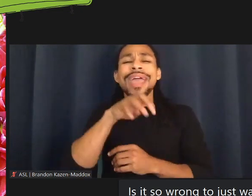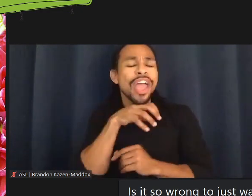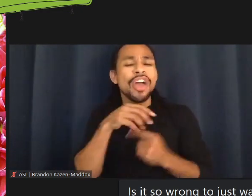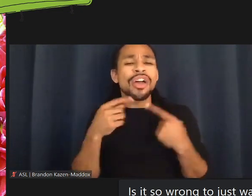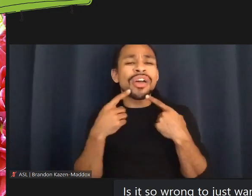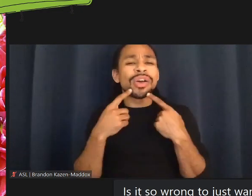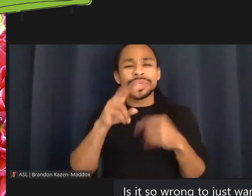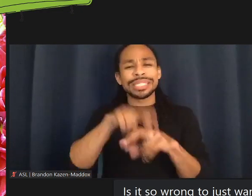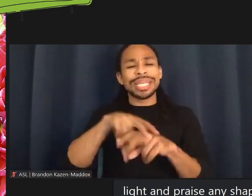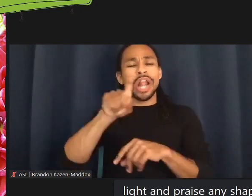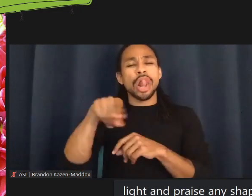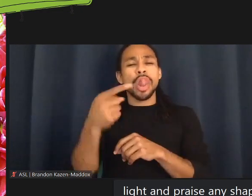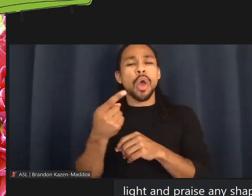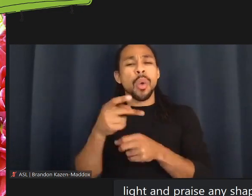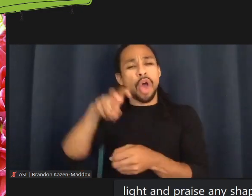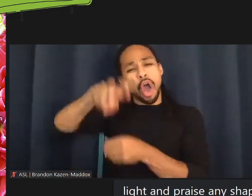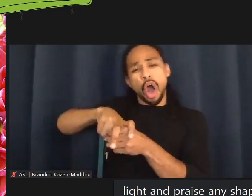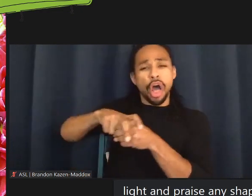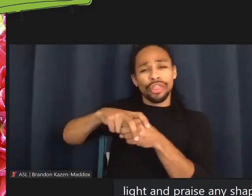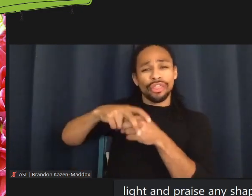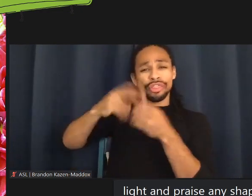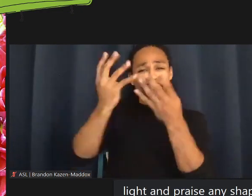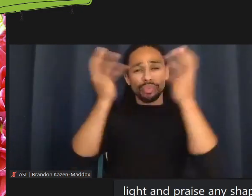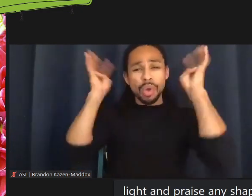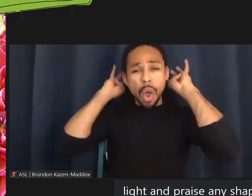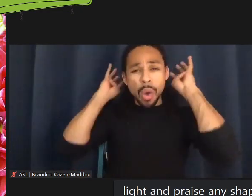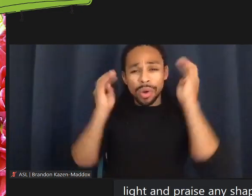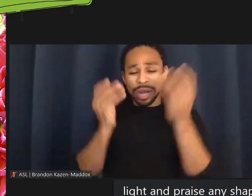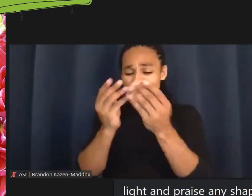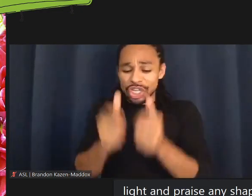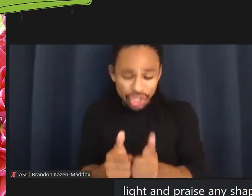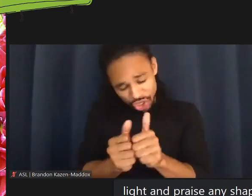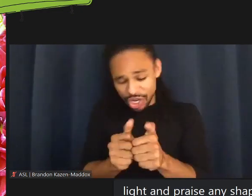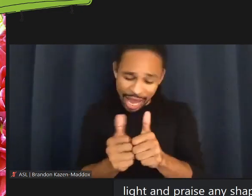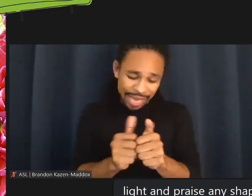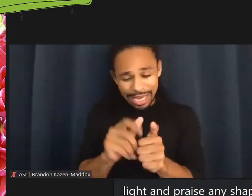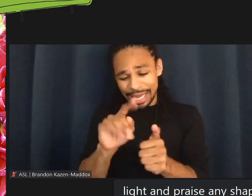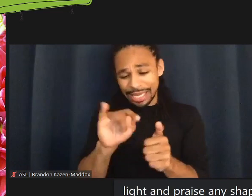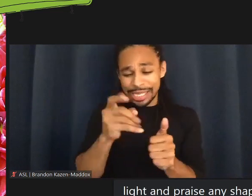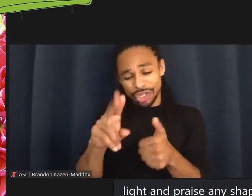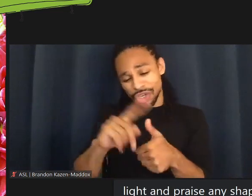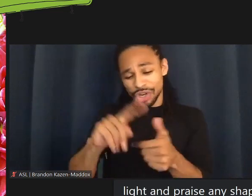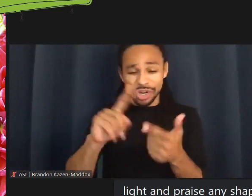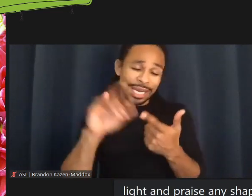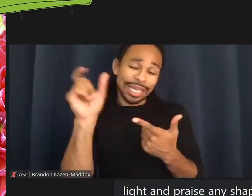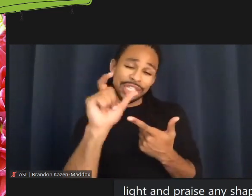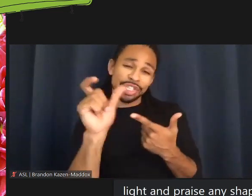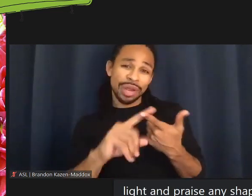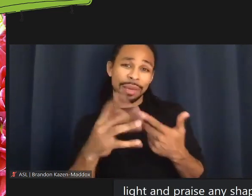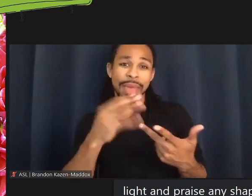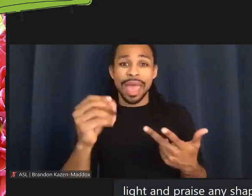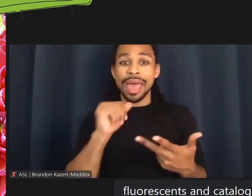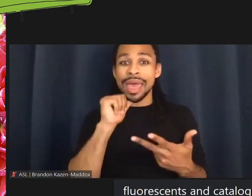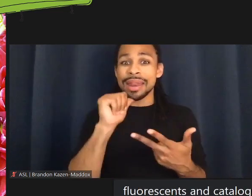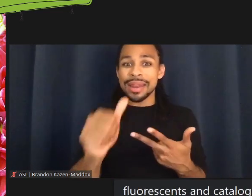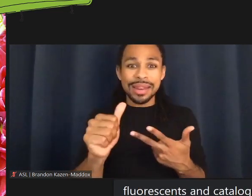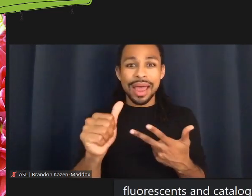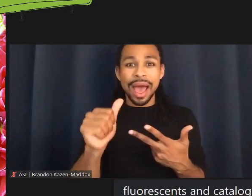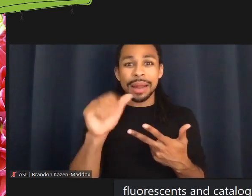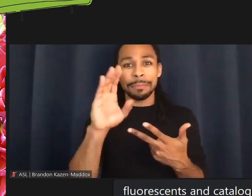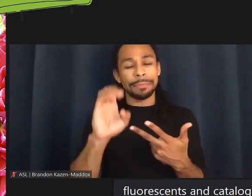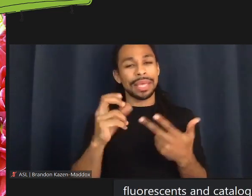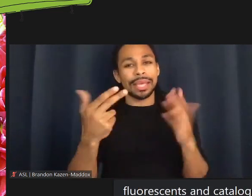throne in leisure, checking Tinder or Instagram, and not be